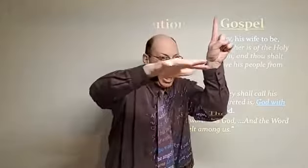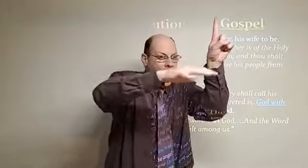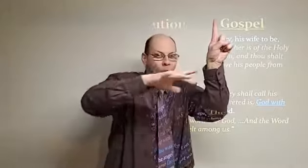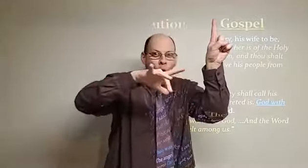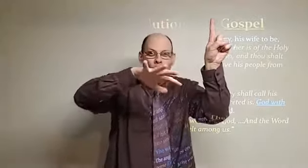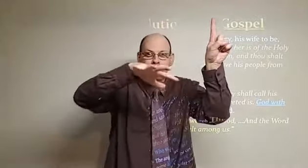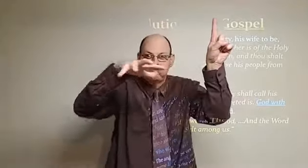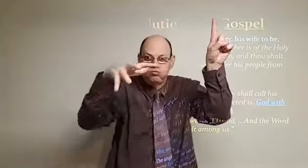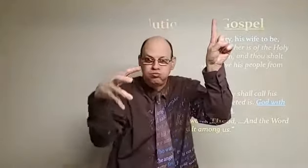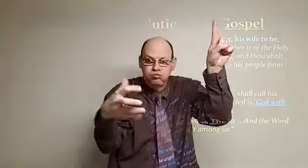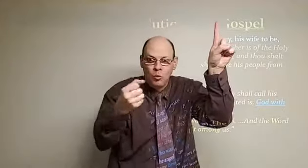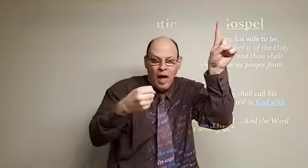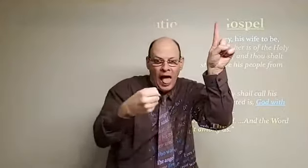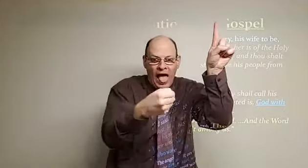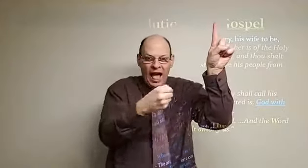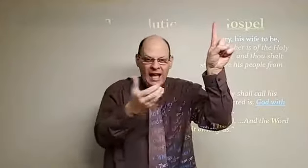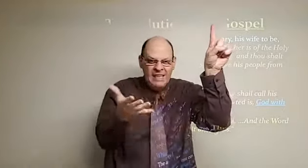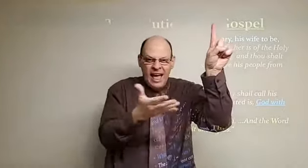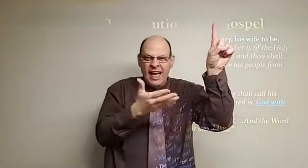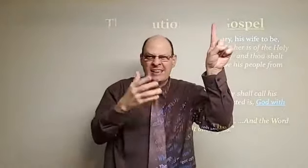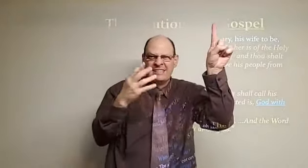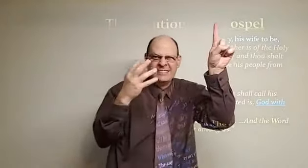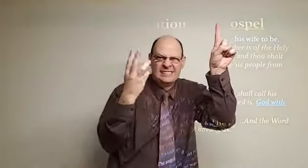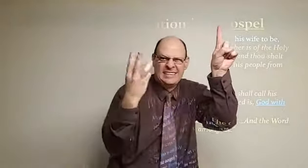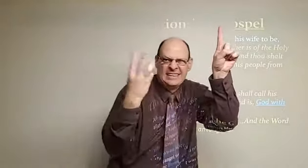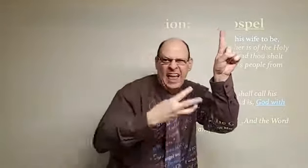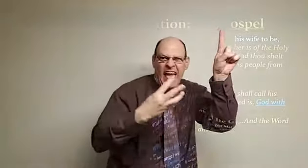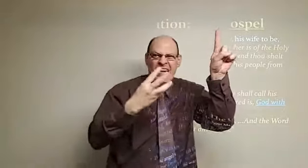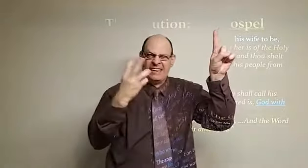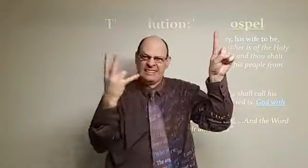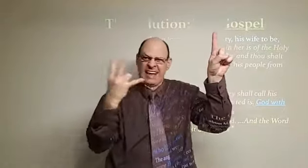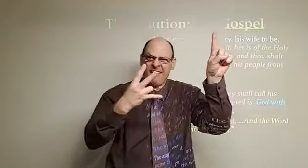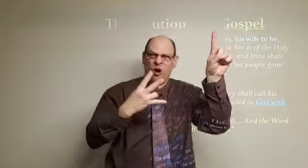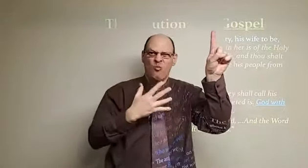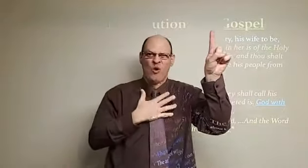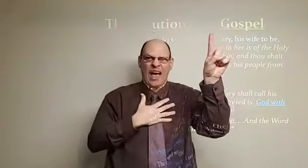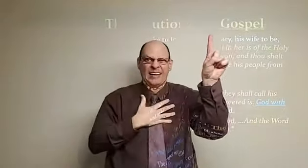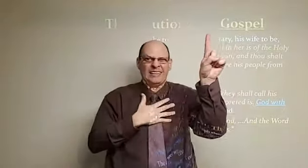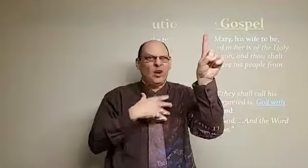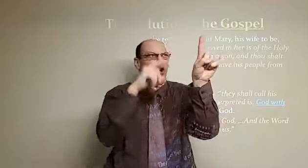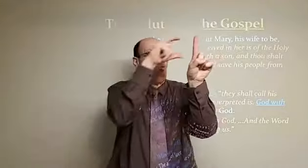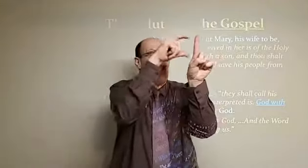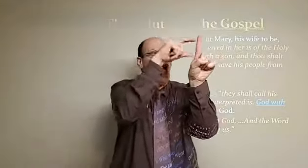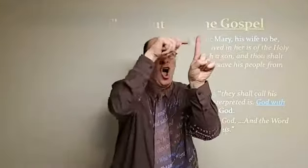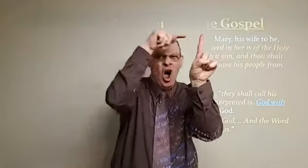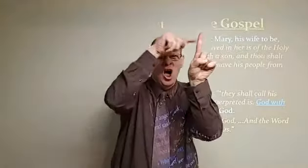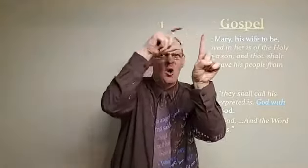he was he created man he created the earth in six days